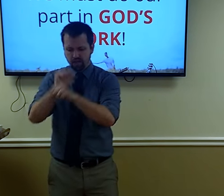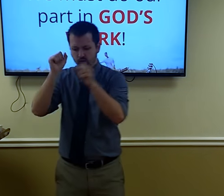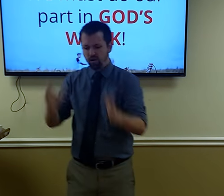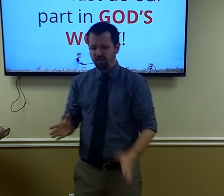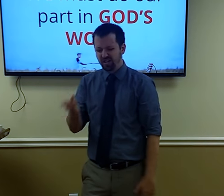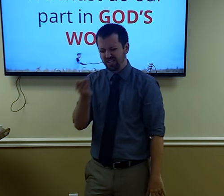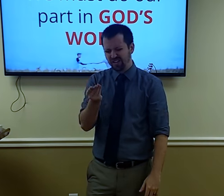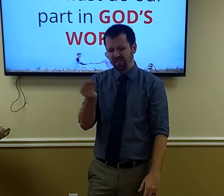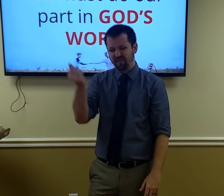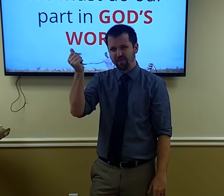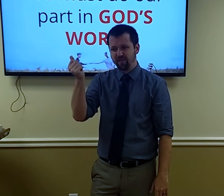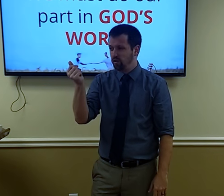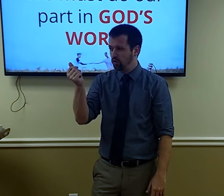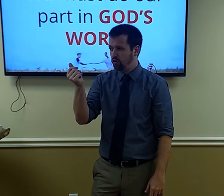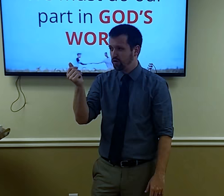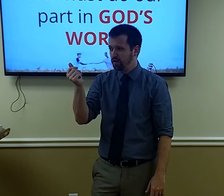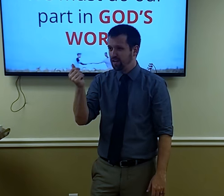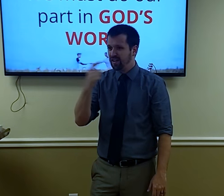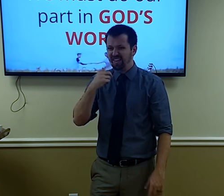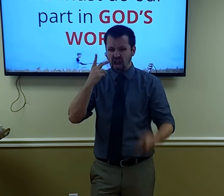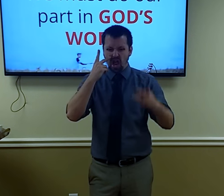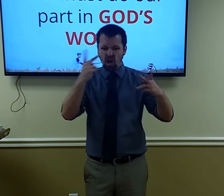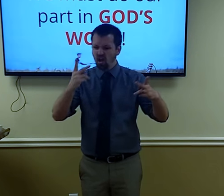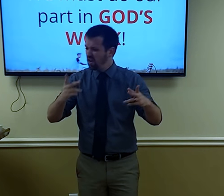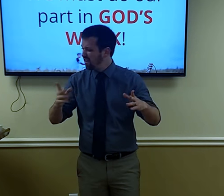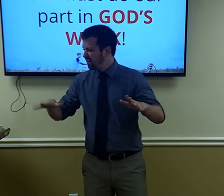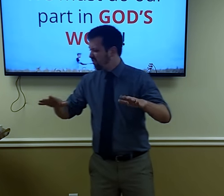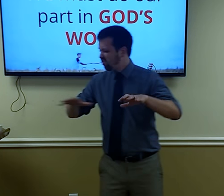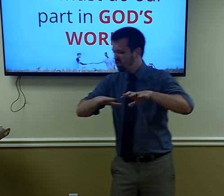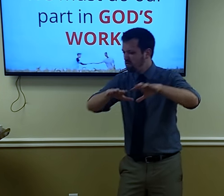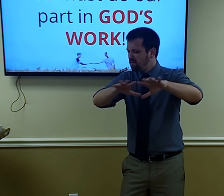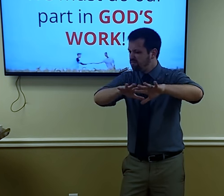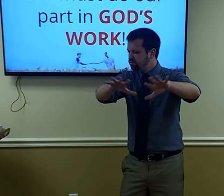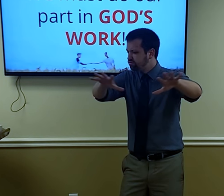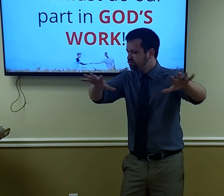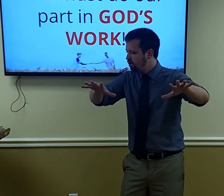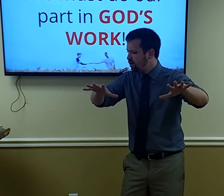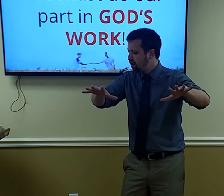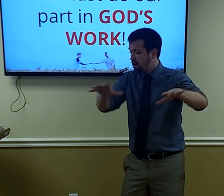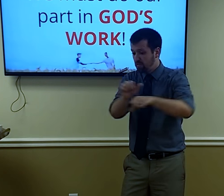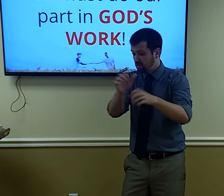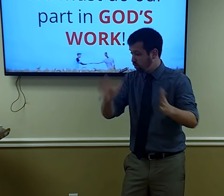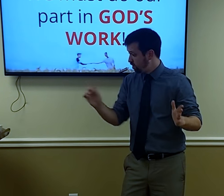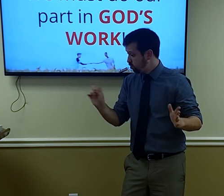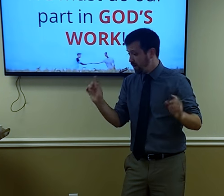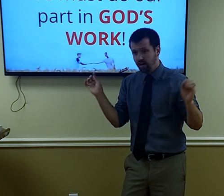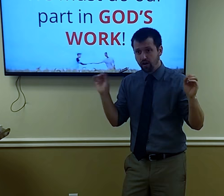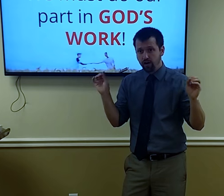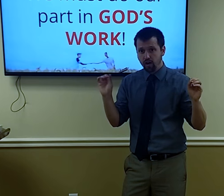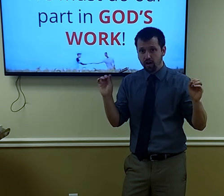the workers are few. Say, look, there's so much. But the workers there,